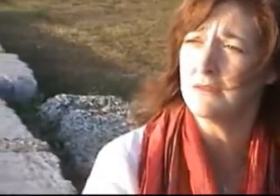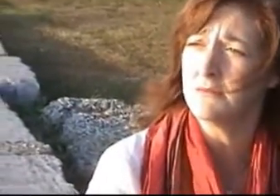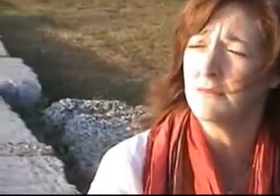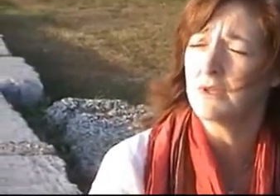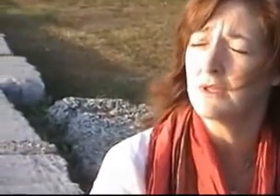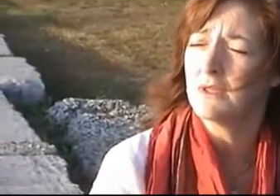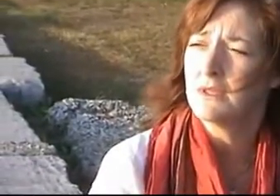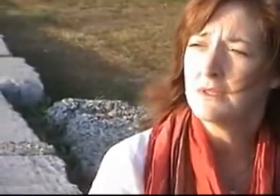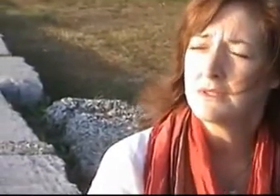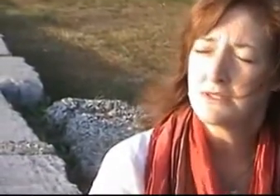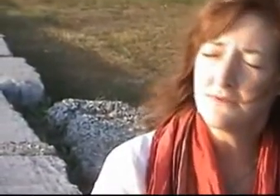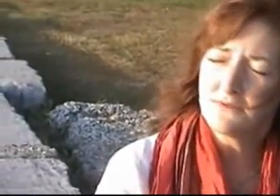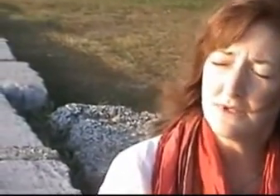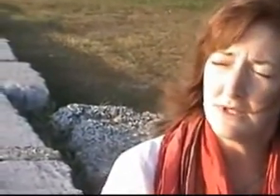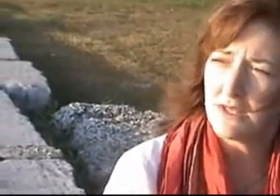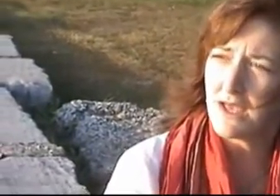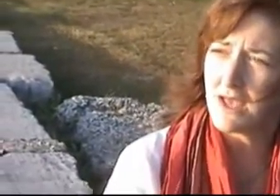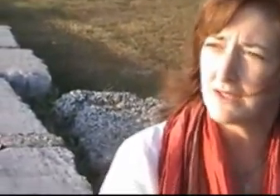Shamayim